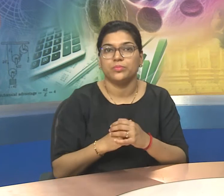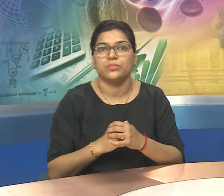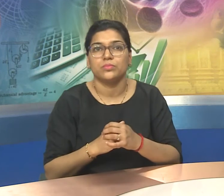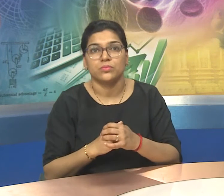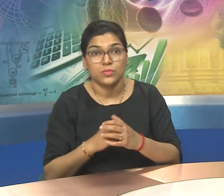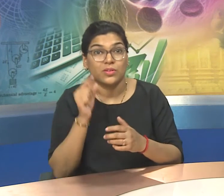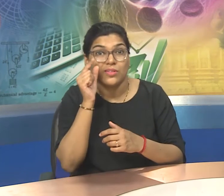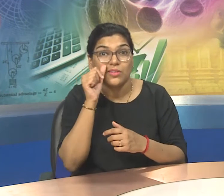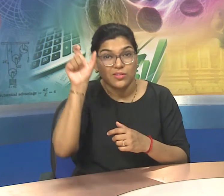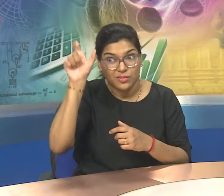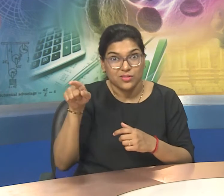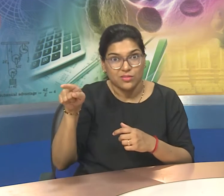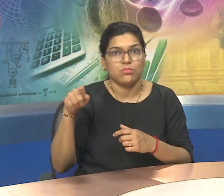In the fourth sentence,